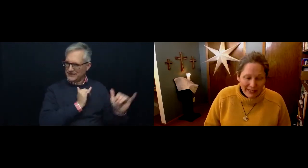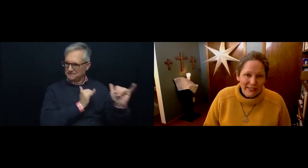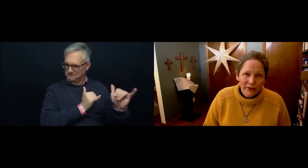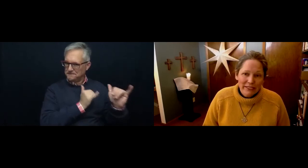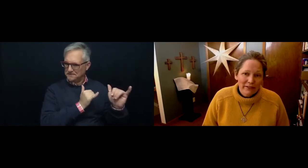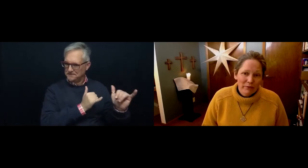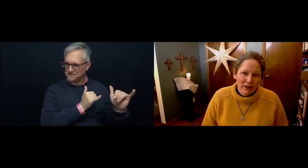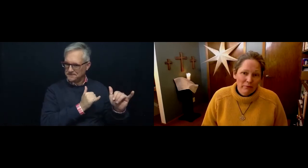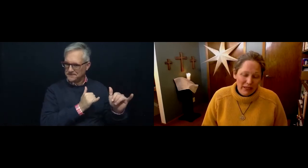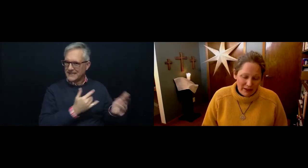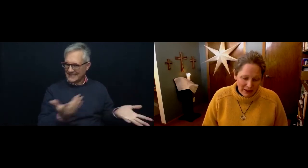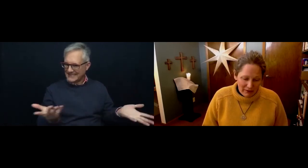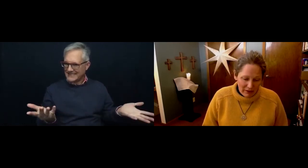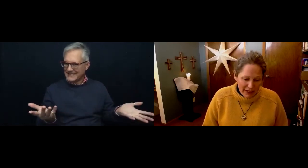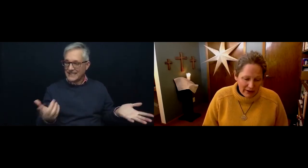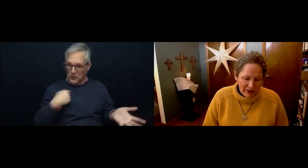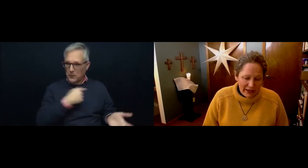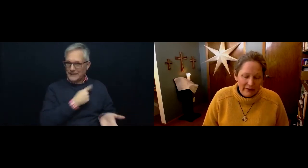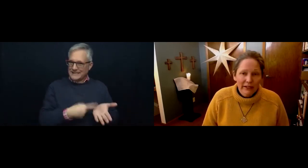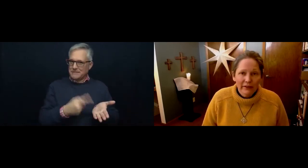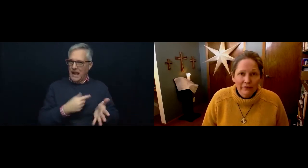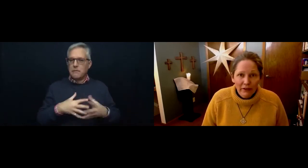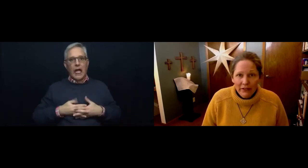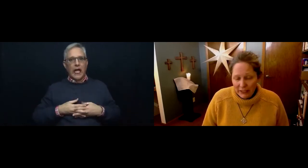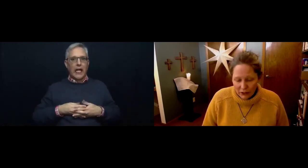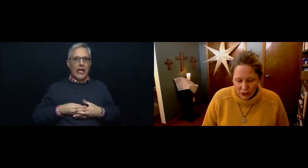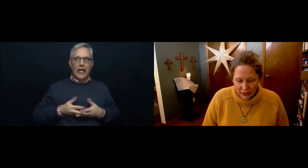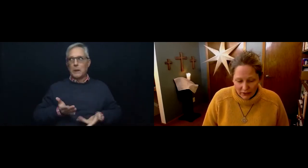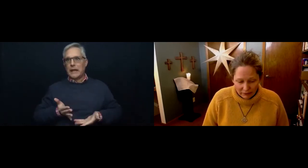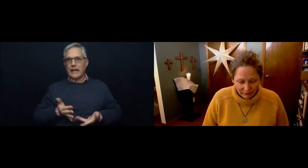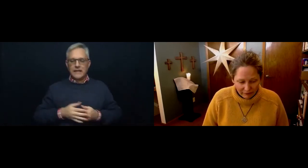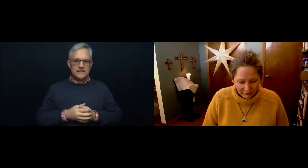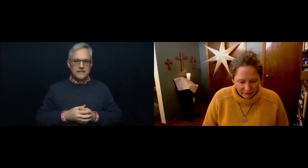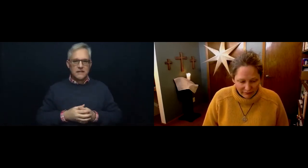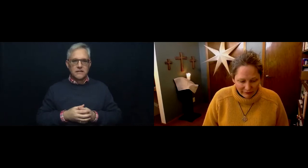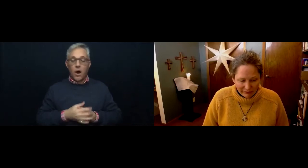It doesn't always have to be a big thing, like healing a very sick child.